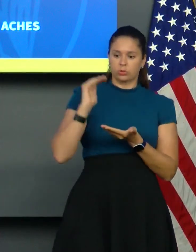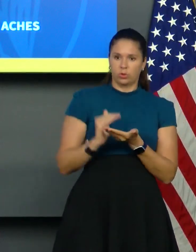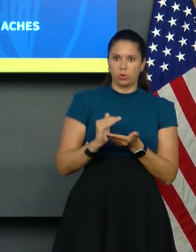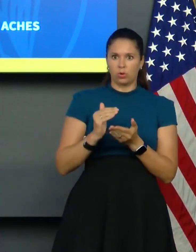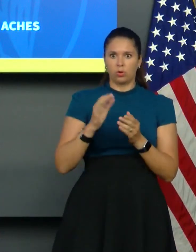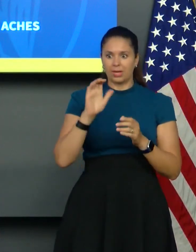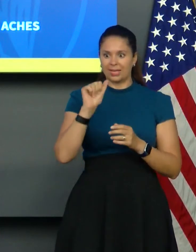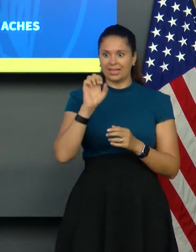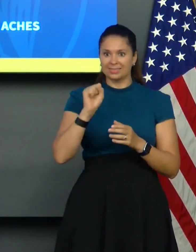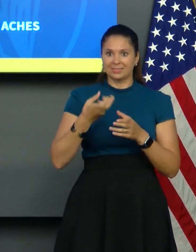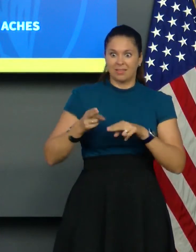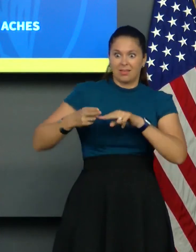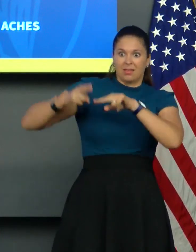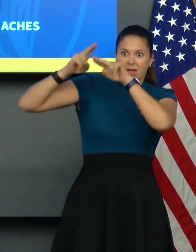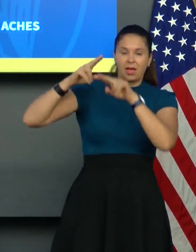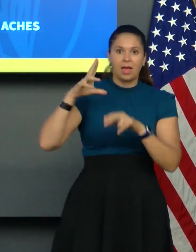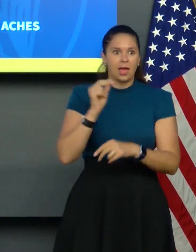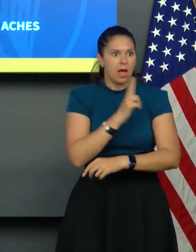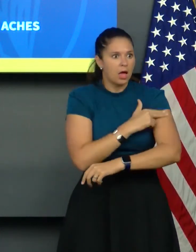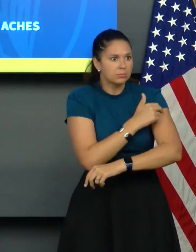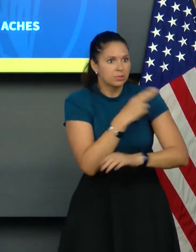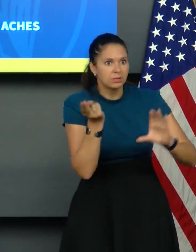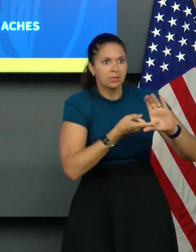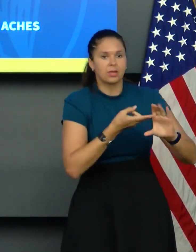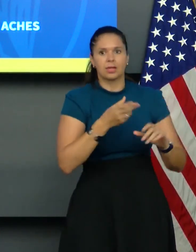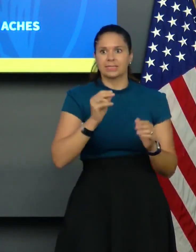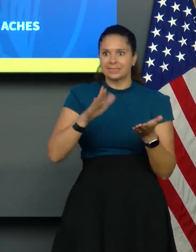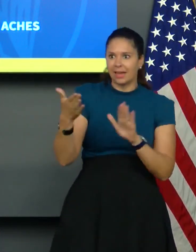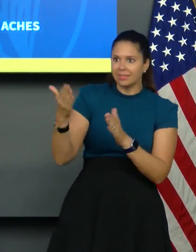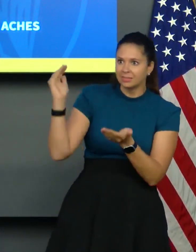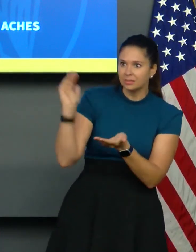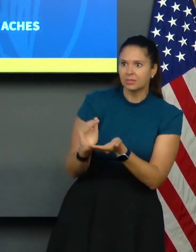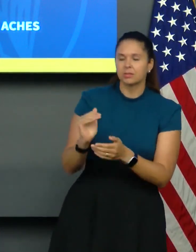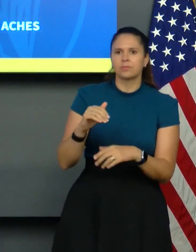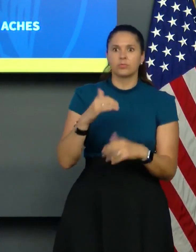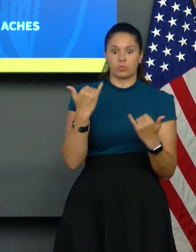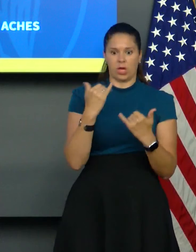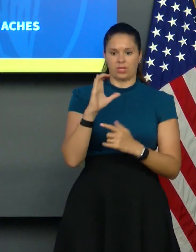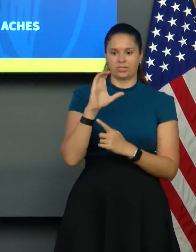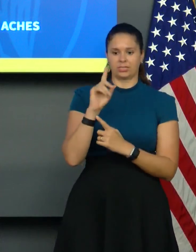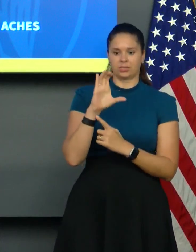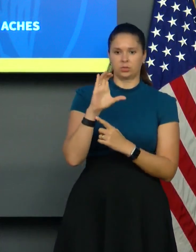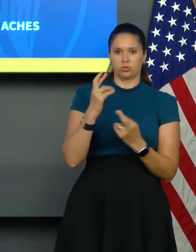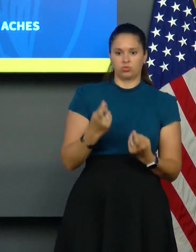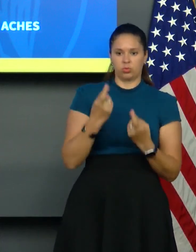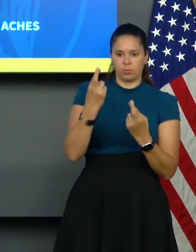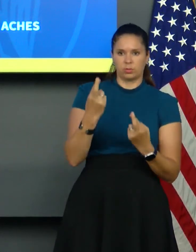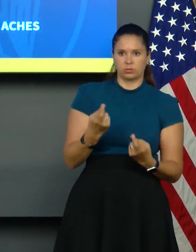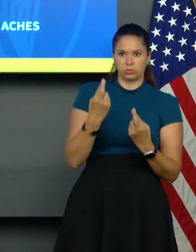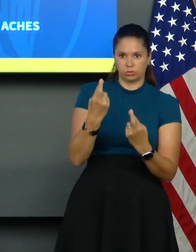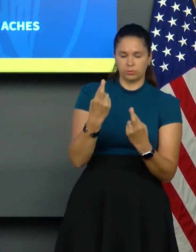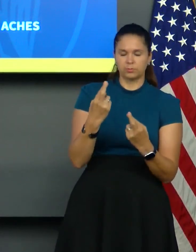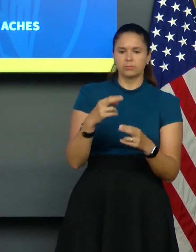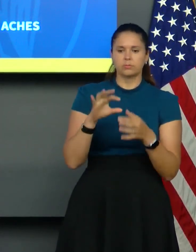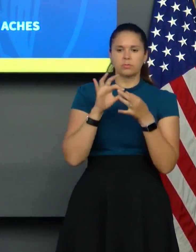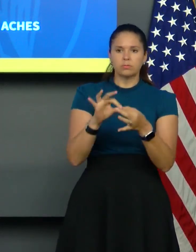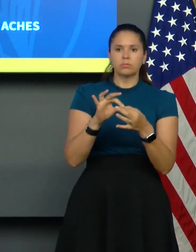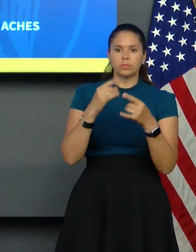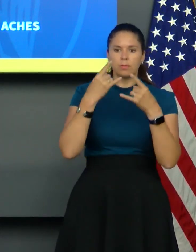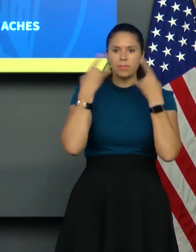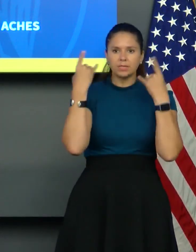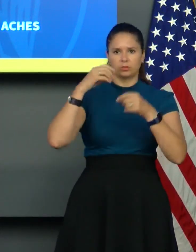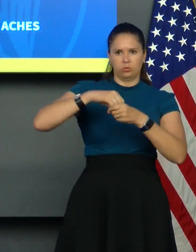and hospitalizations and deaths. Right now, the CDC recommendations deal with